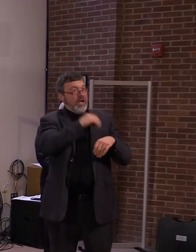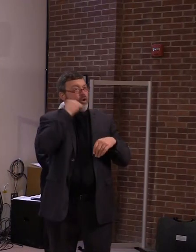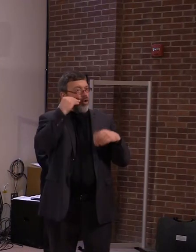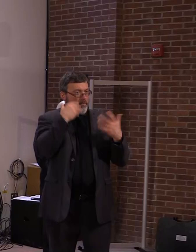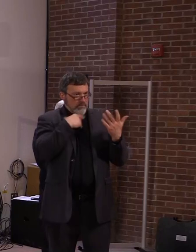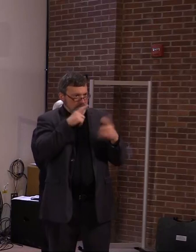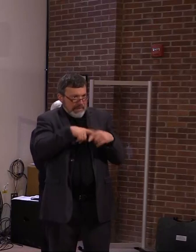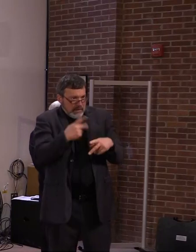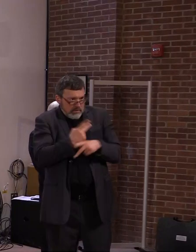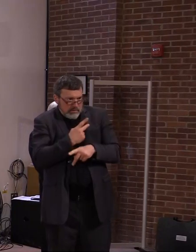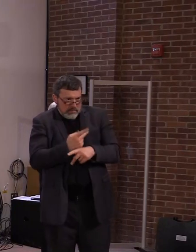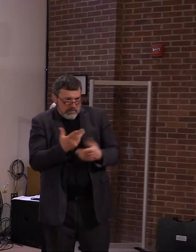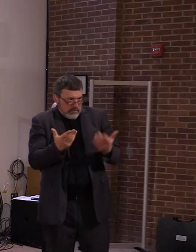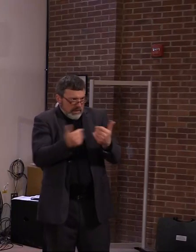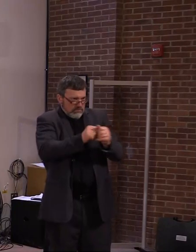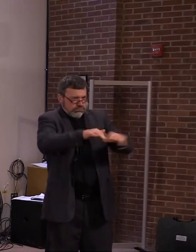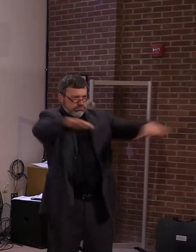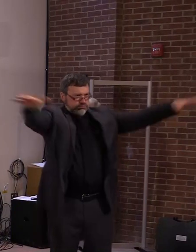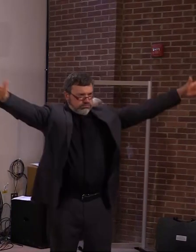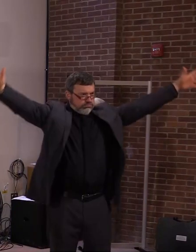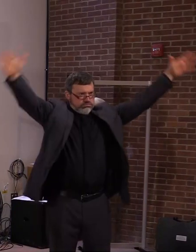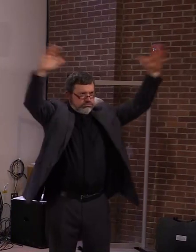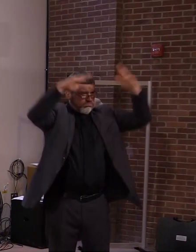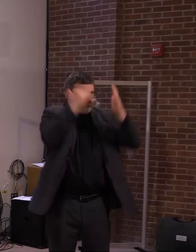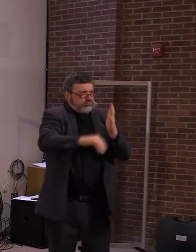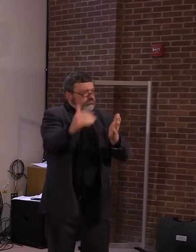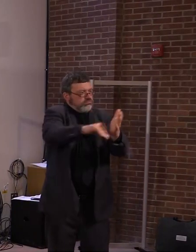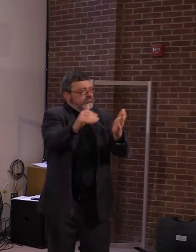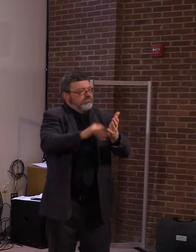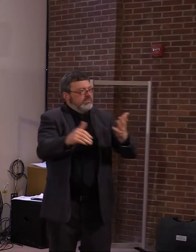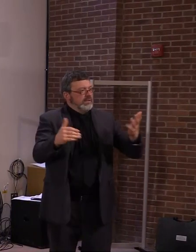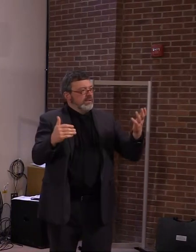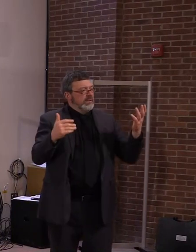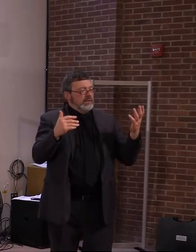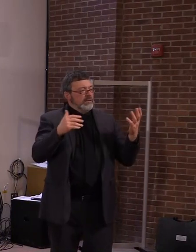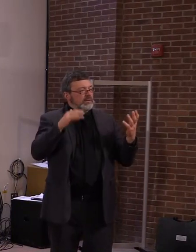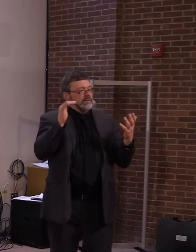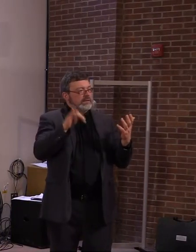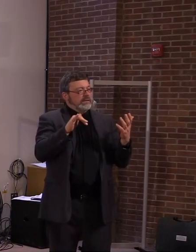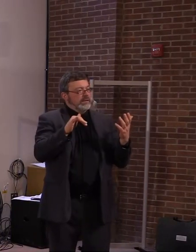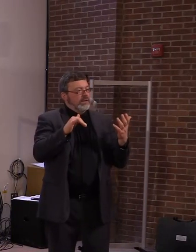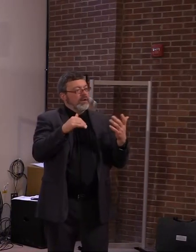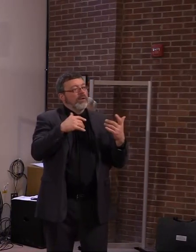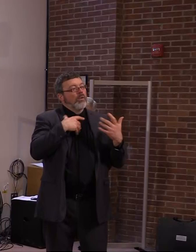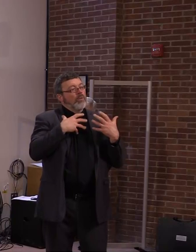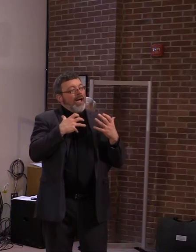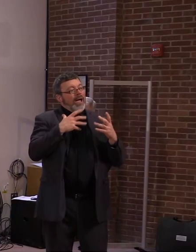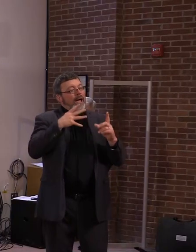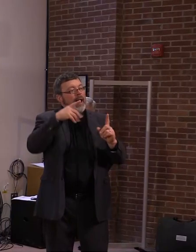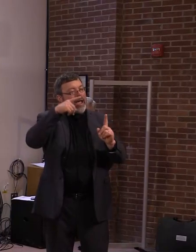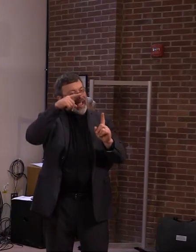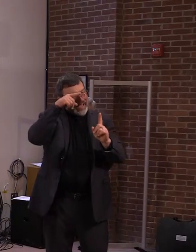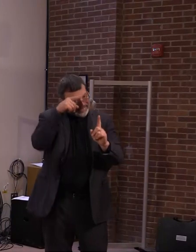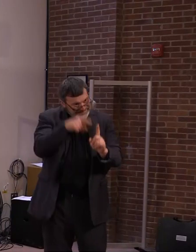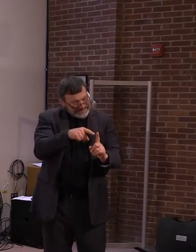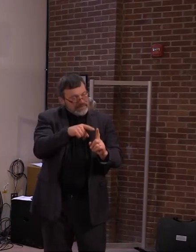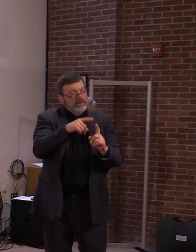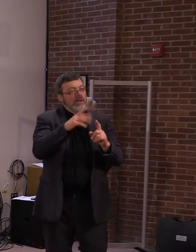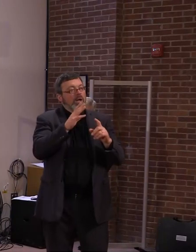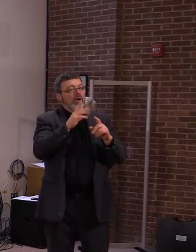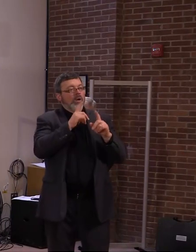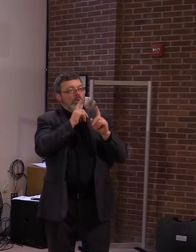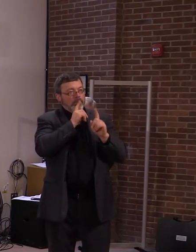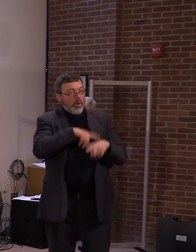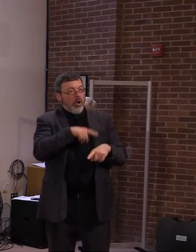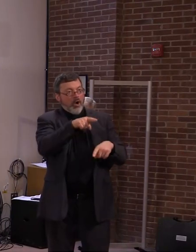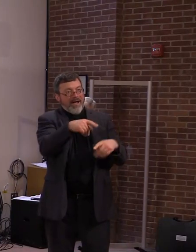you'll see that not being reported on the national level even. It won't happen anymore. But for now, it still is